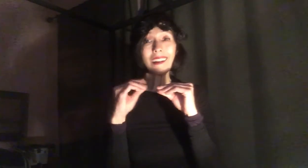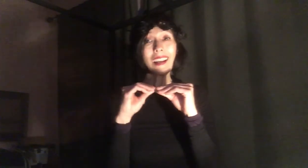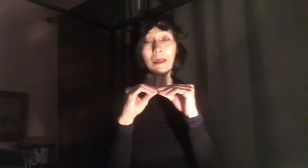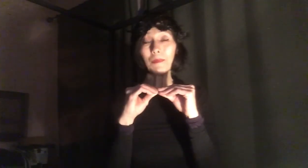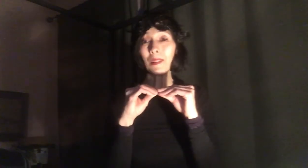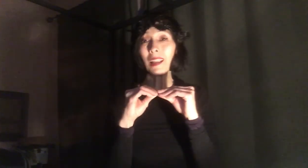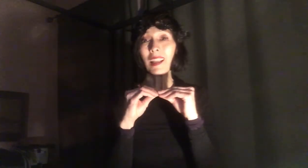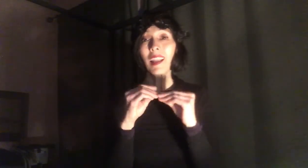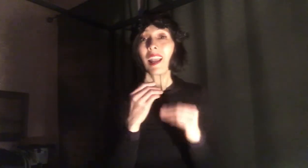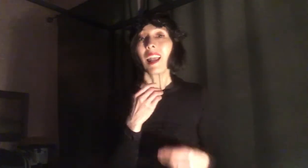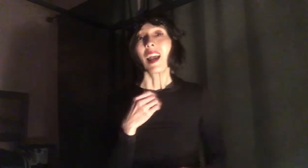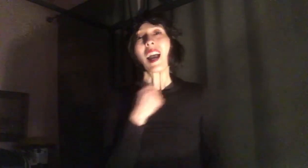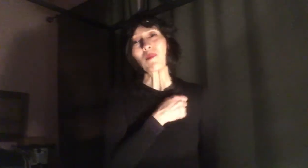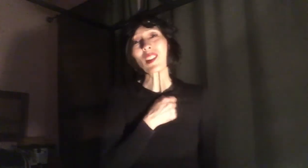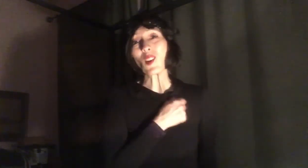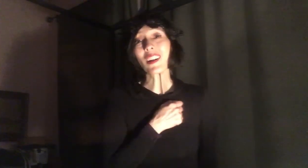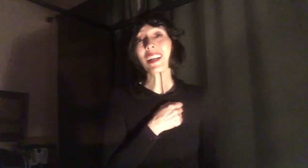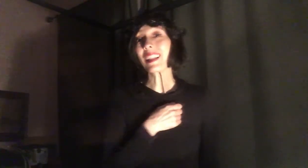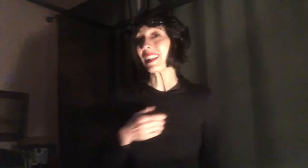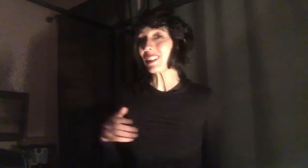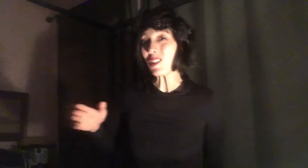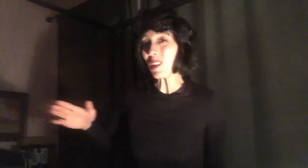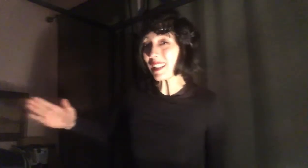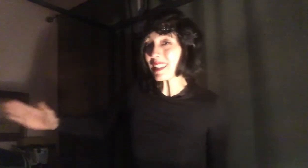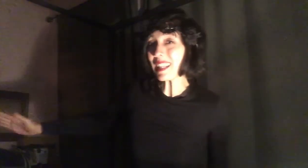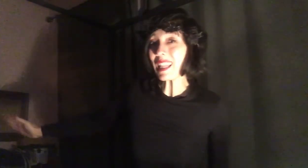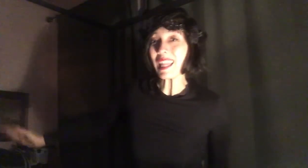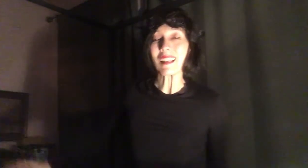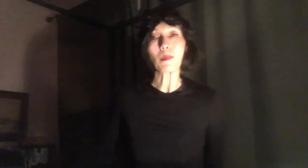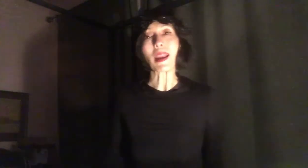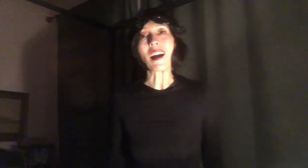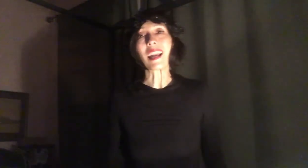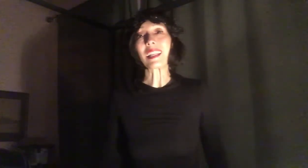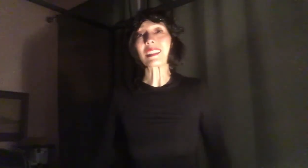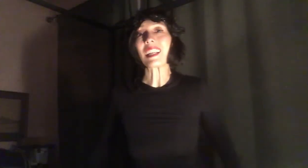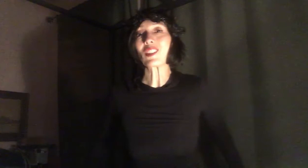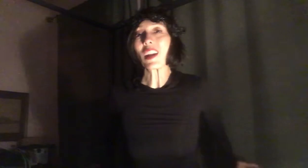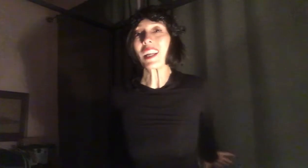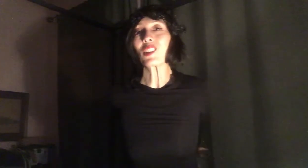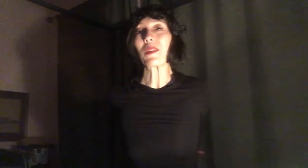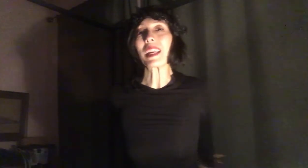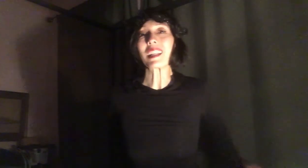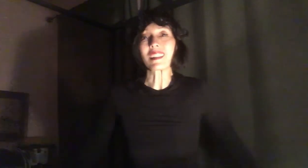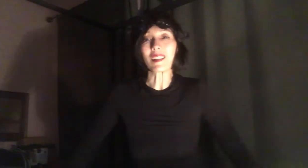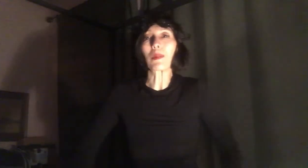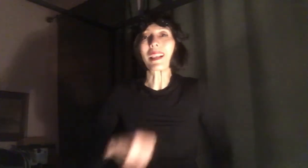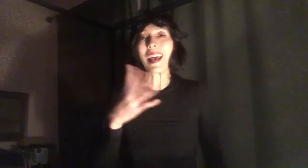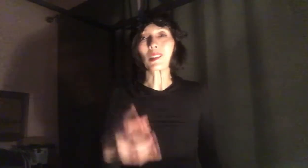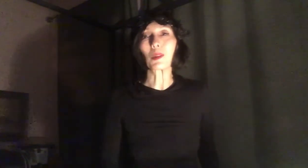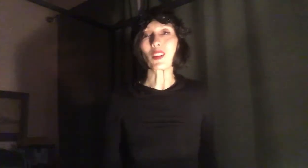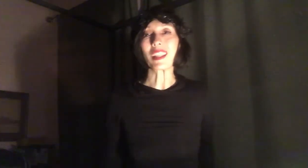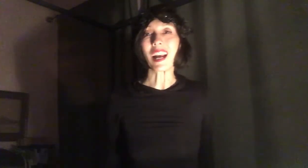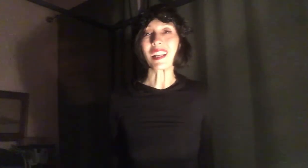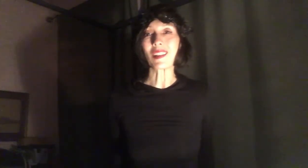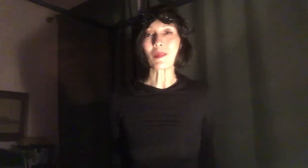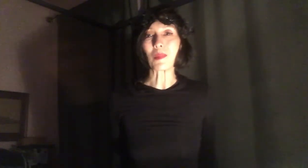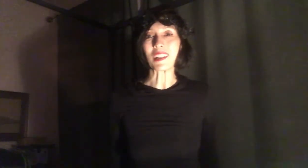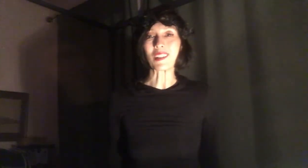Time. I'm sorry that you can see things behind. I tried to make it as palatable to the eyes as possible.